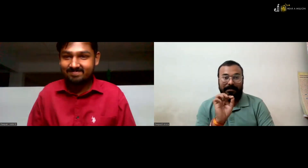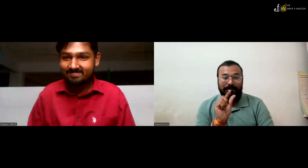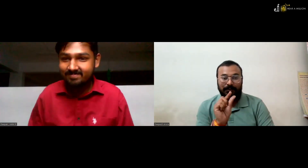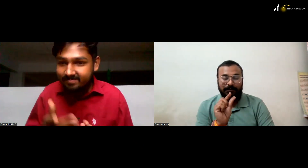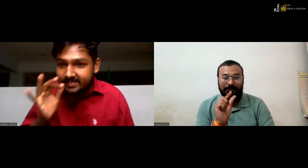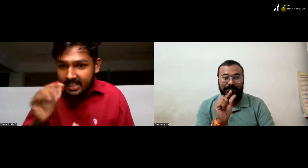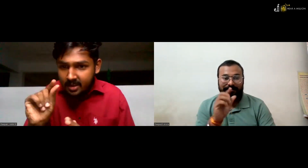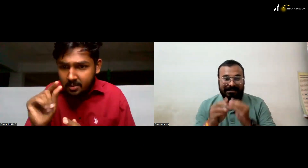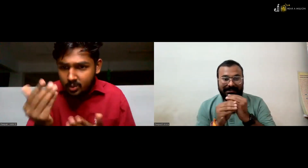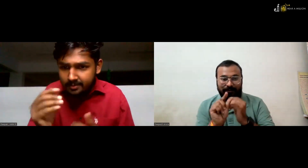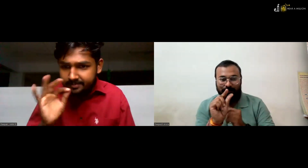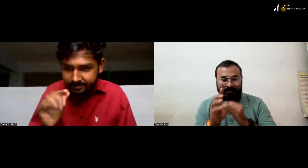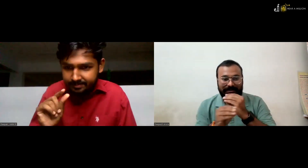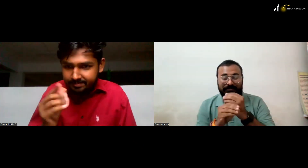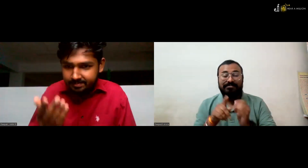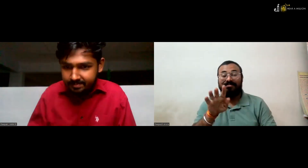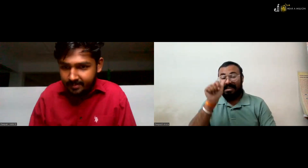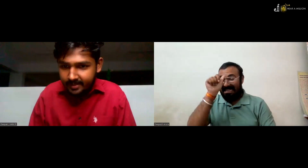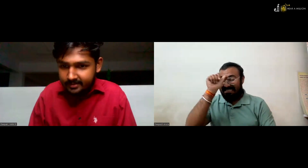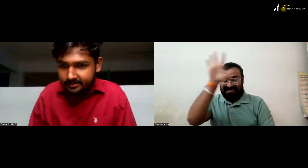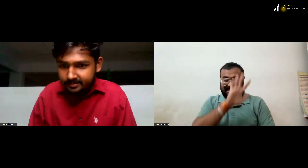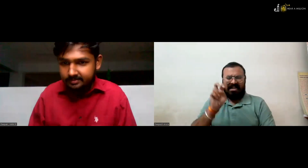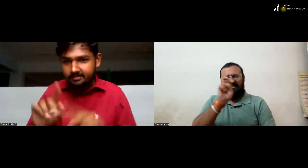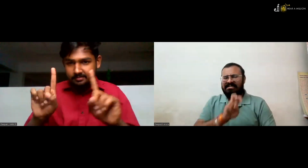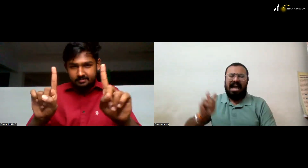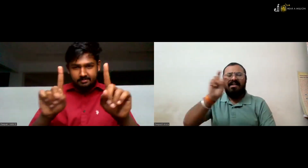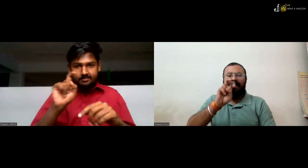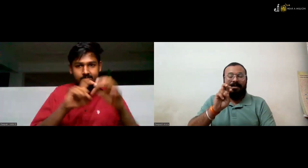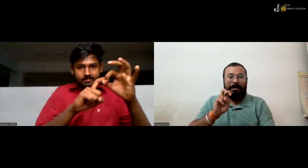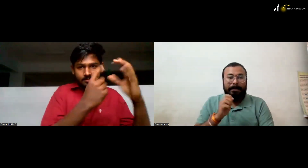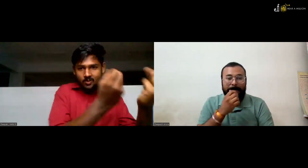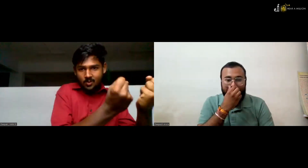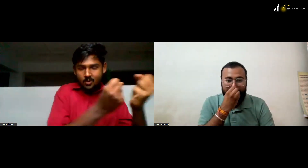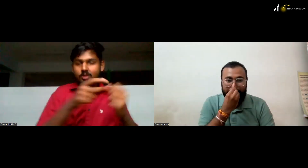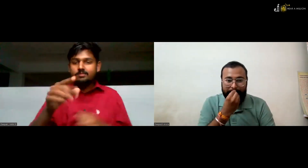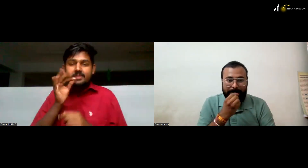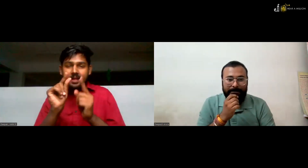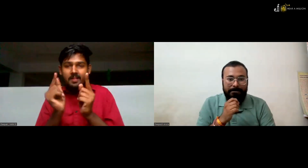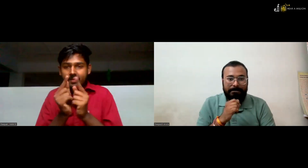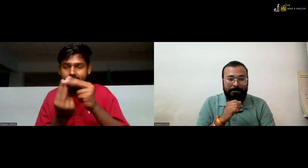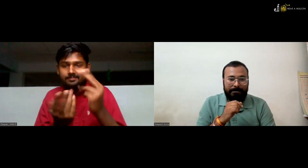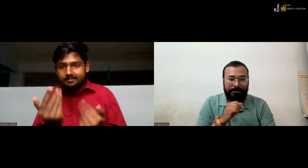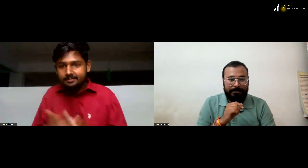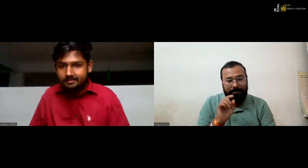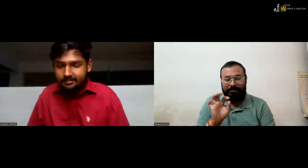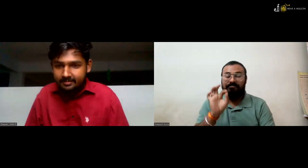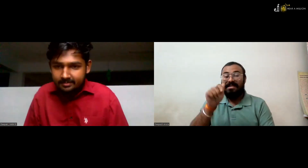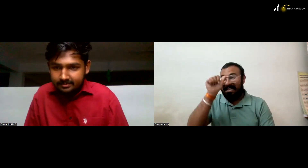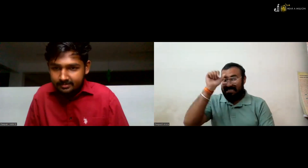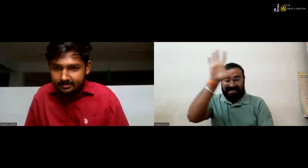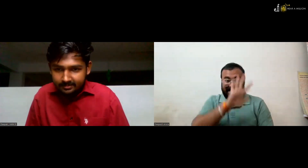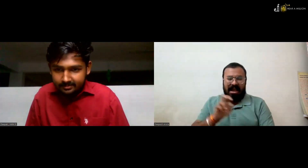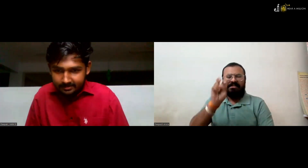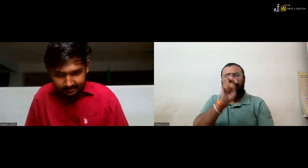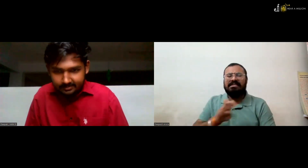from the audience, we can from the participants, they can ask the query. So Dipesh here. Okay, yes, Dipesh would